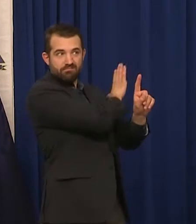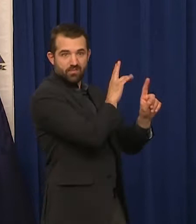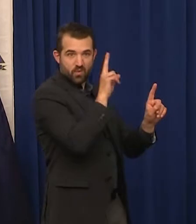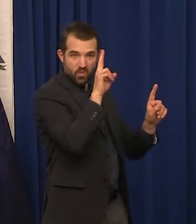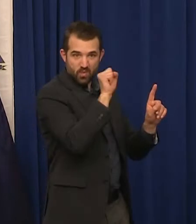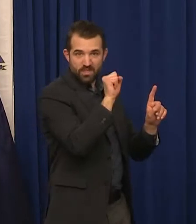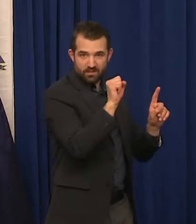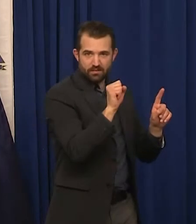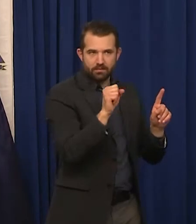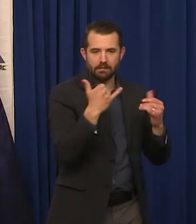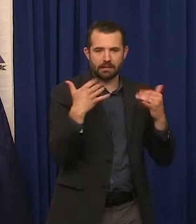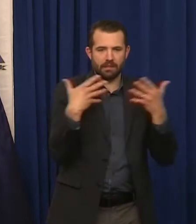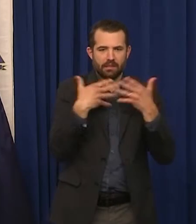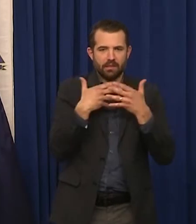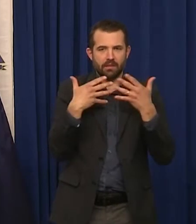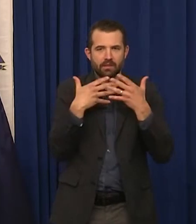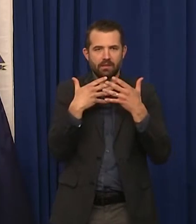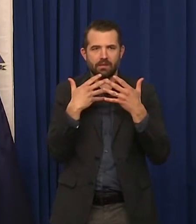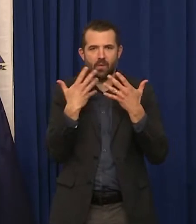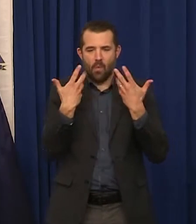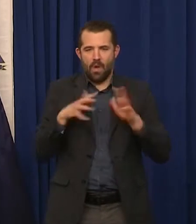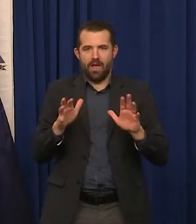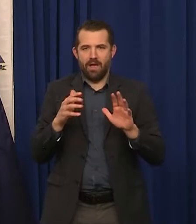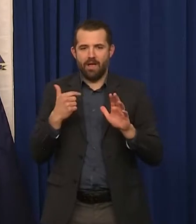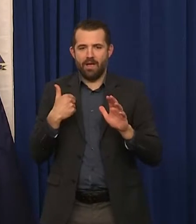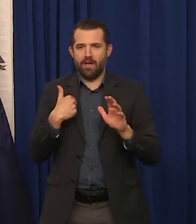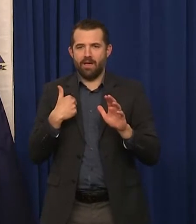to seek care for non-COVID issues.